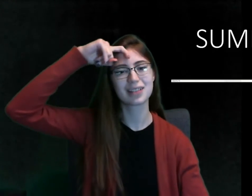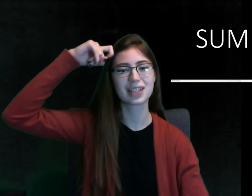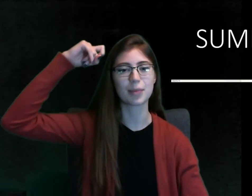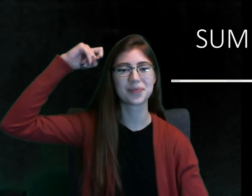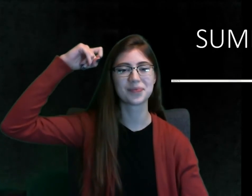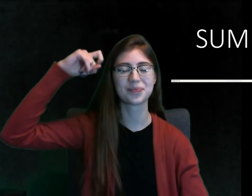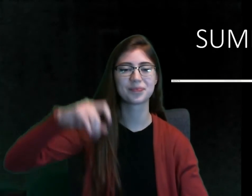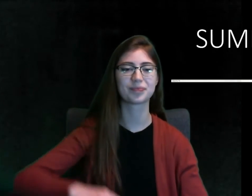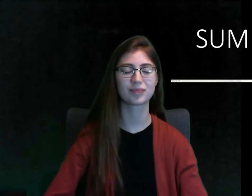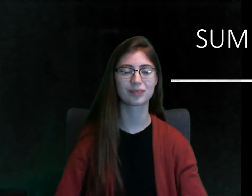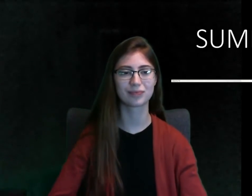Summer.